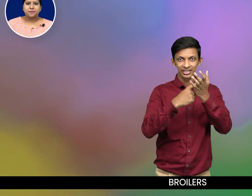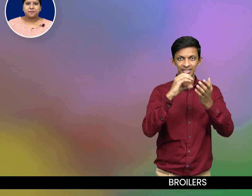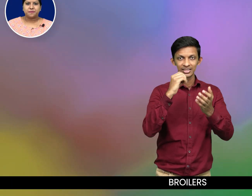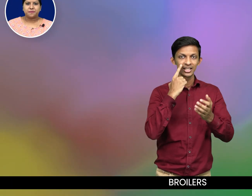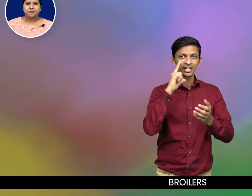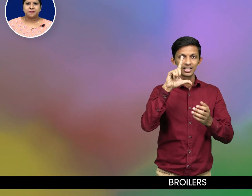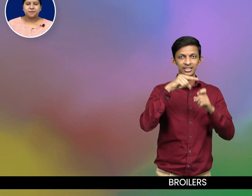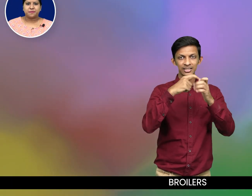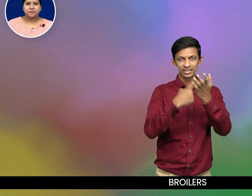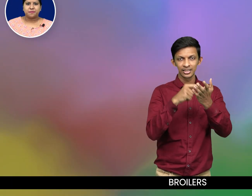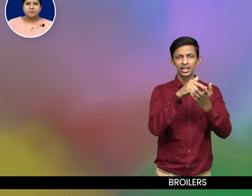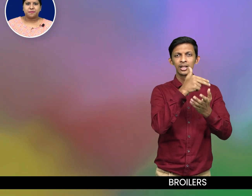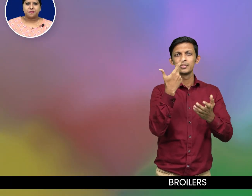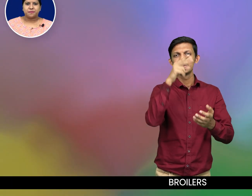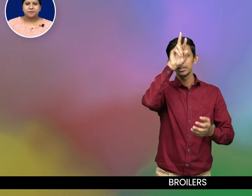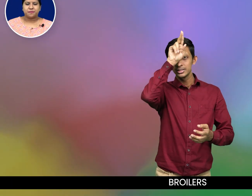Broiler.